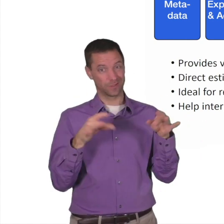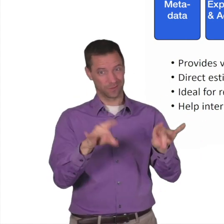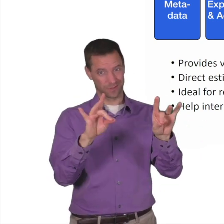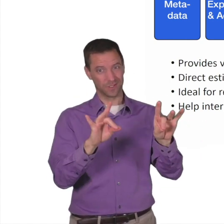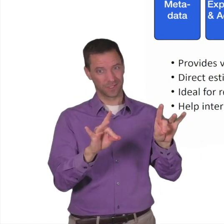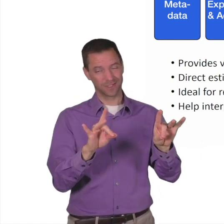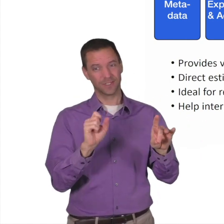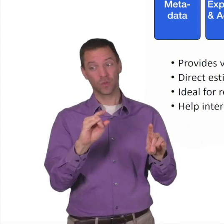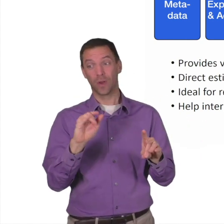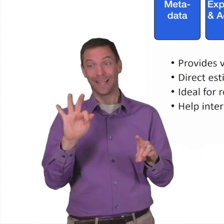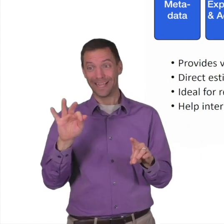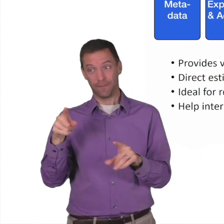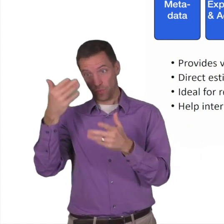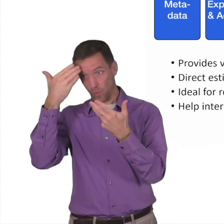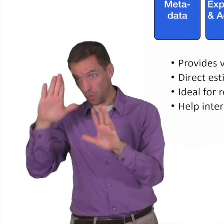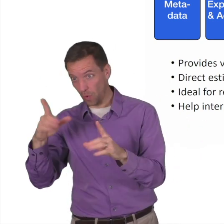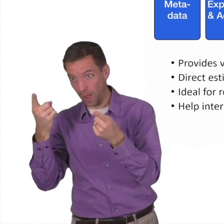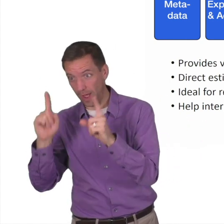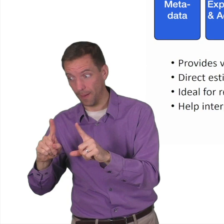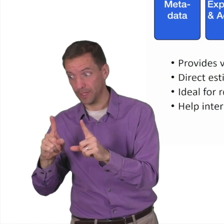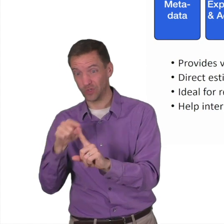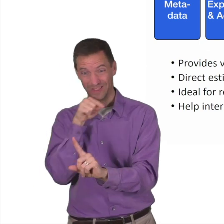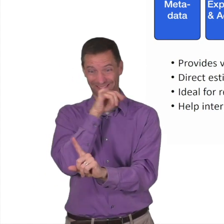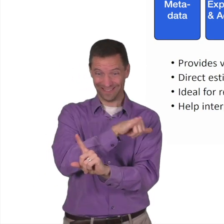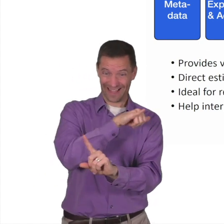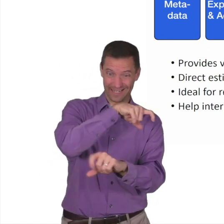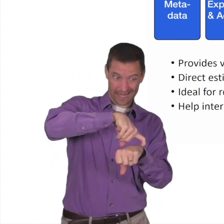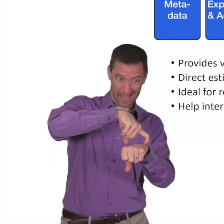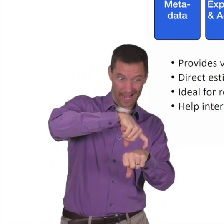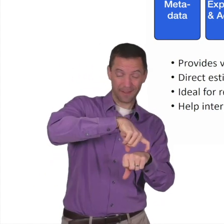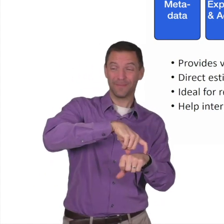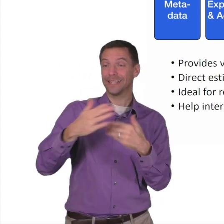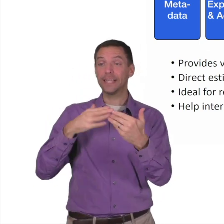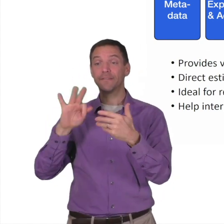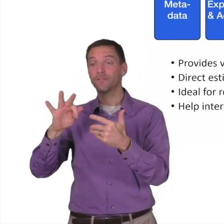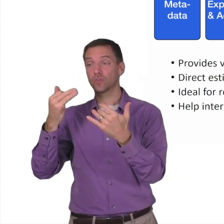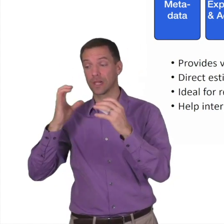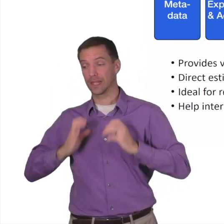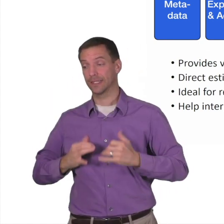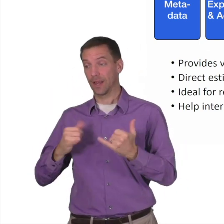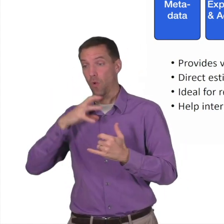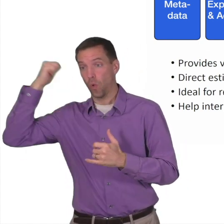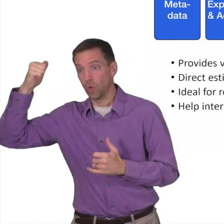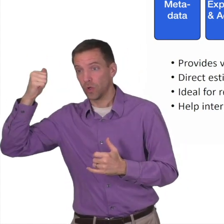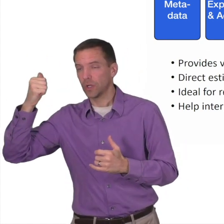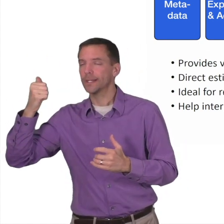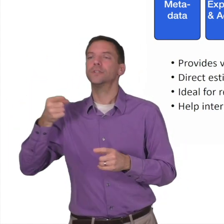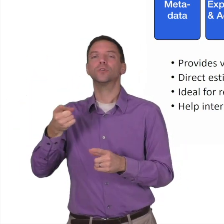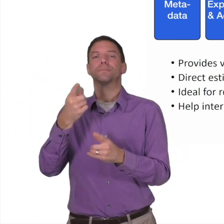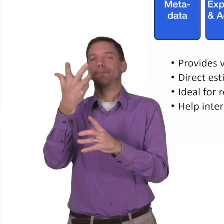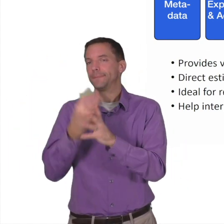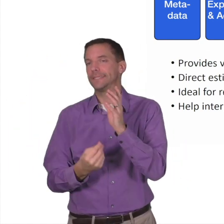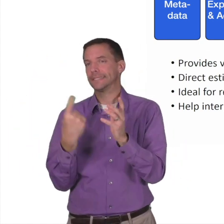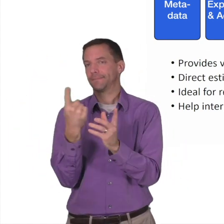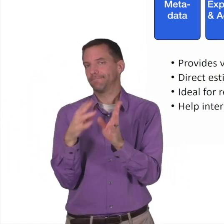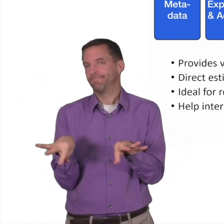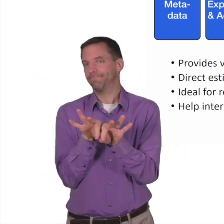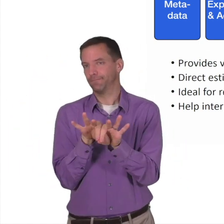know is an especially valuable time for language acquisition, if you don't know what happened during that time period, even if you're working